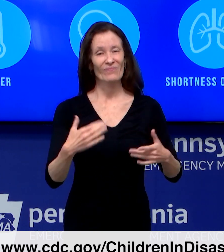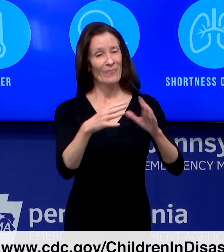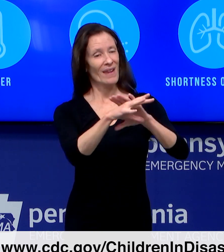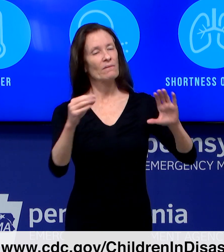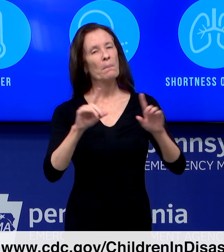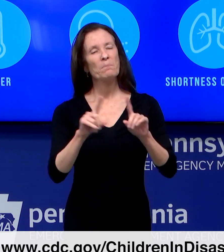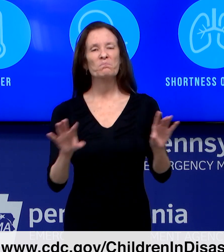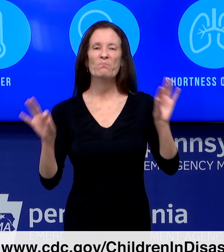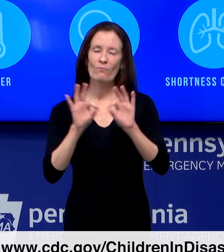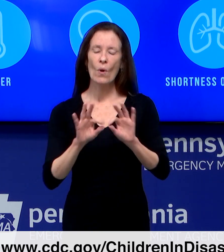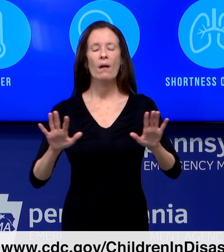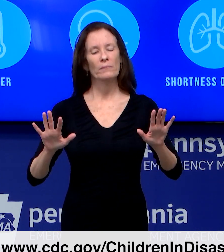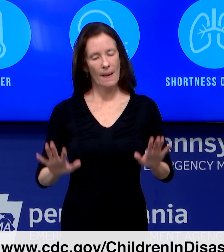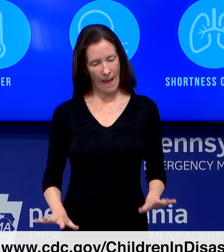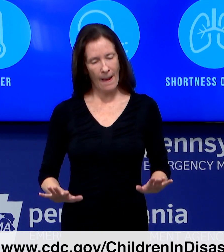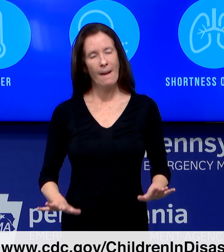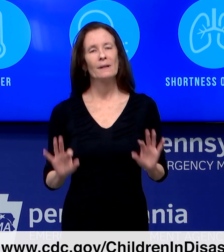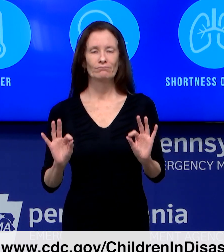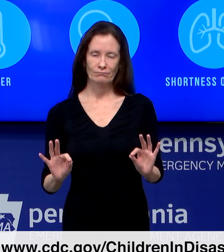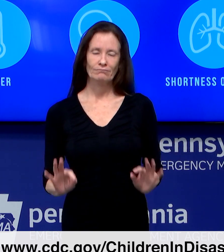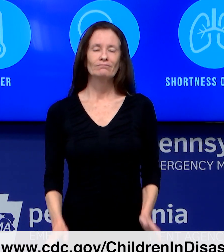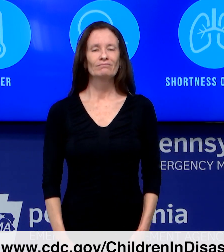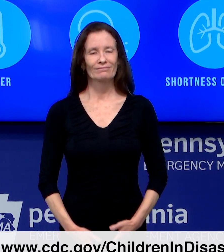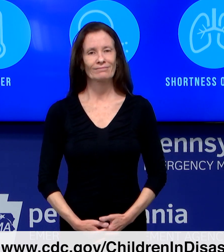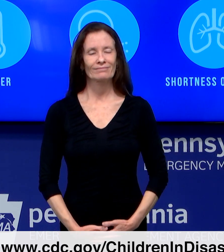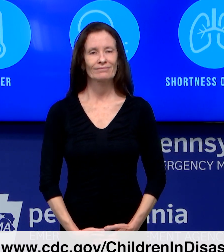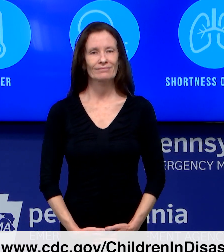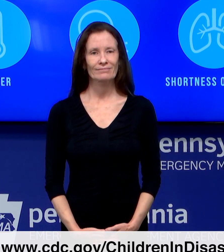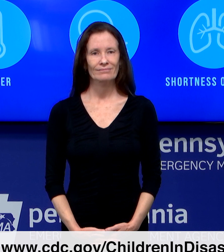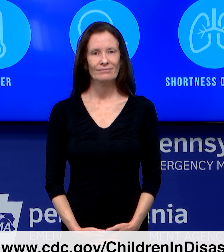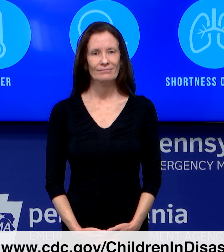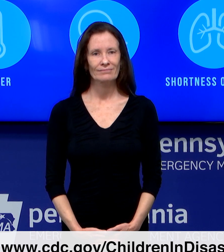www.cdc.gov/children in disasters.